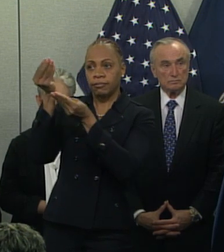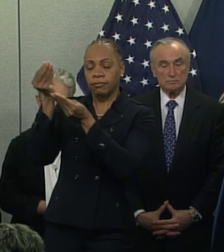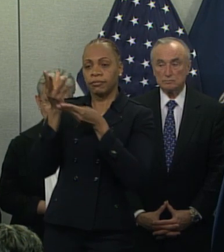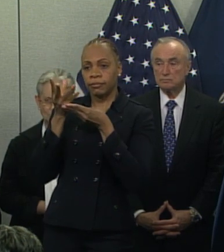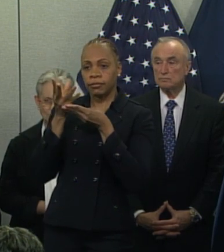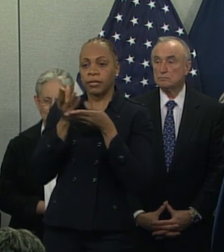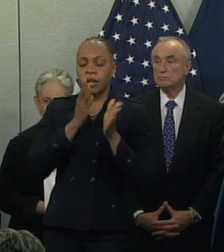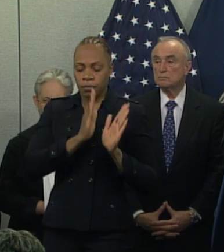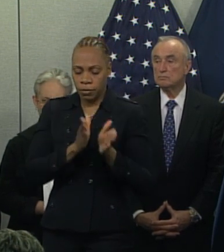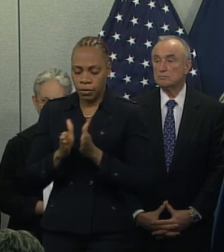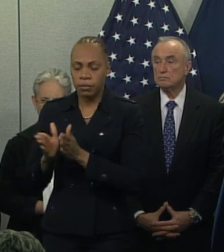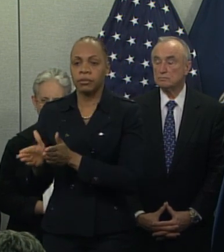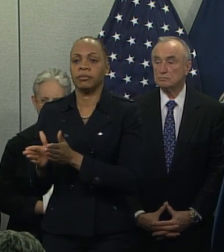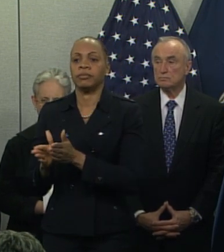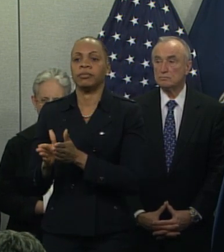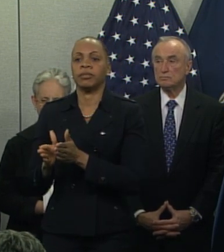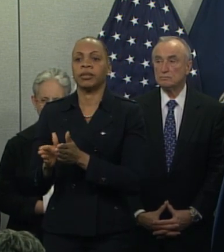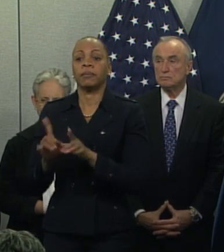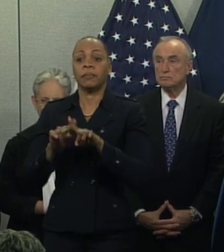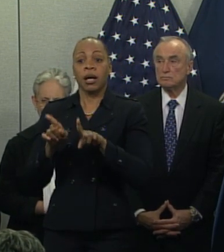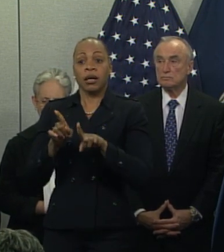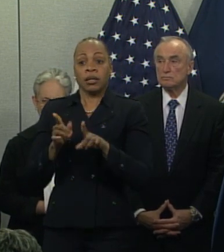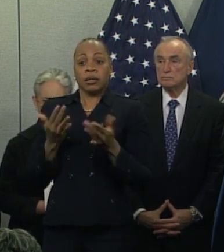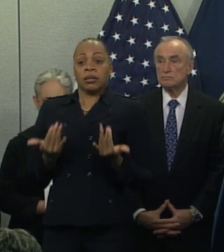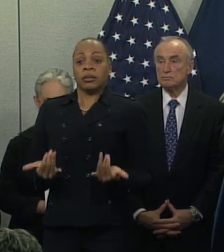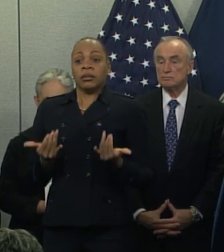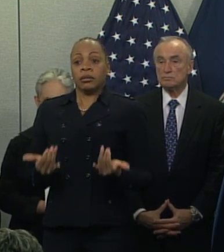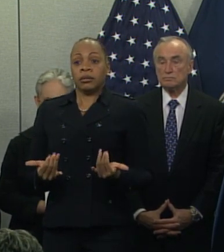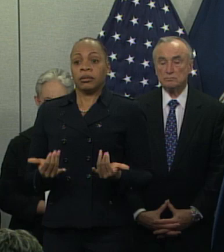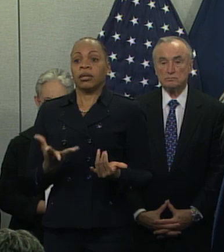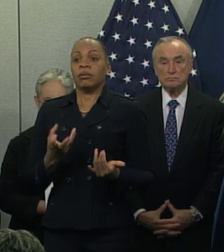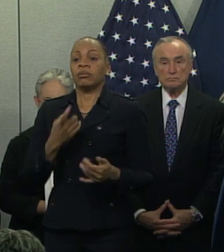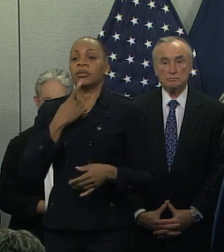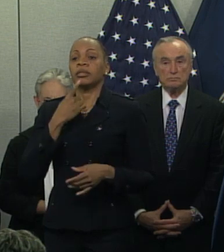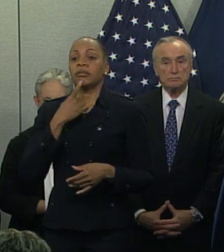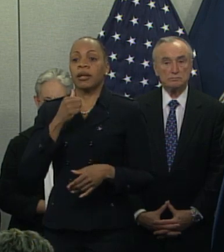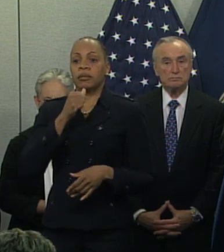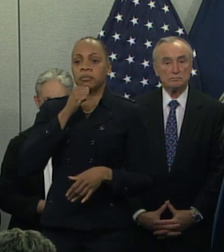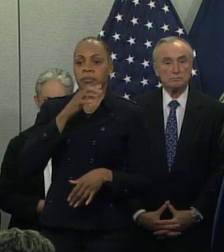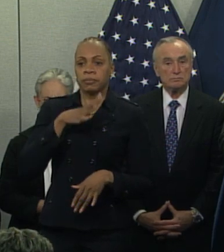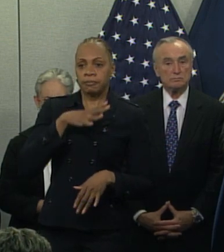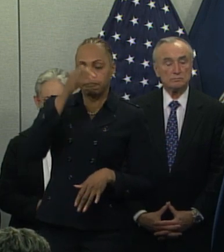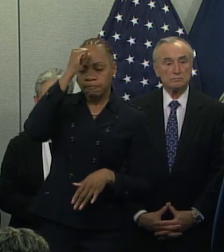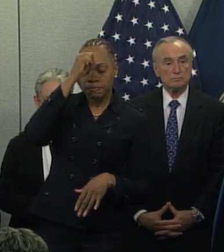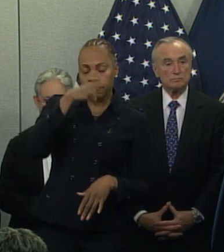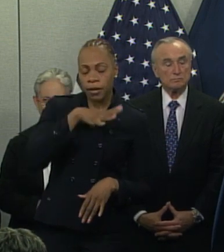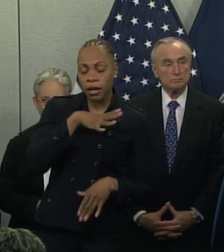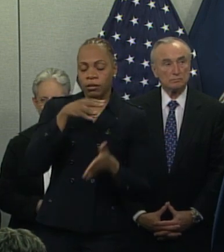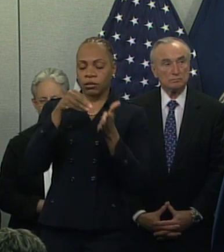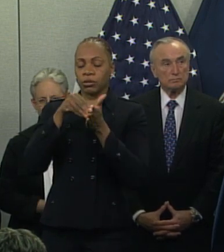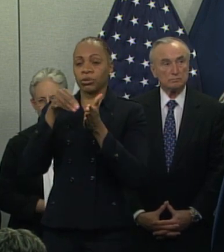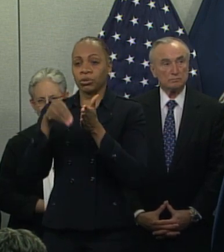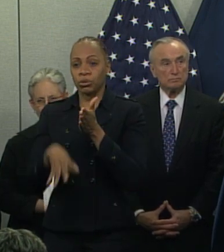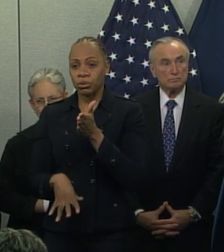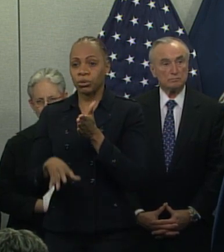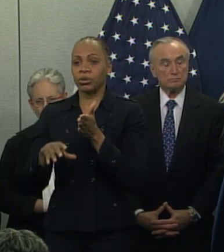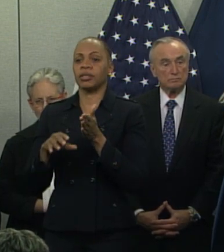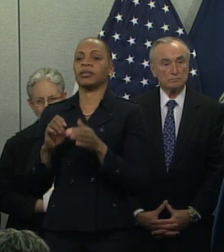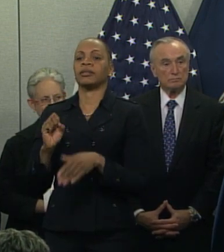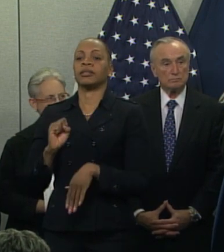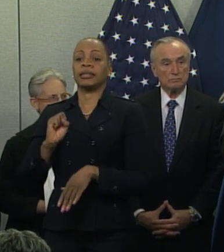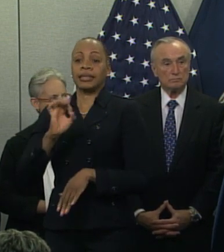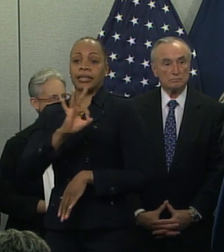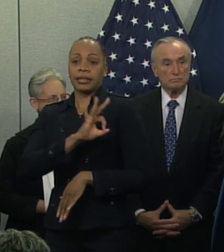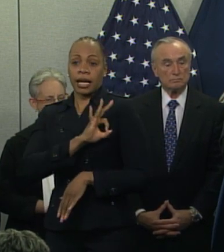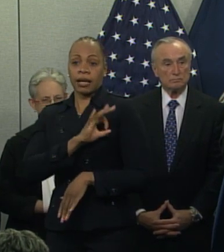additional preparations made. For the time being, I want to say to parents and students and teachers and school staff, and I say this as a